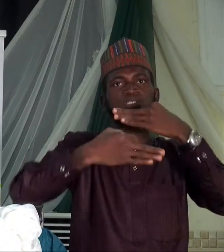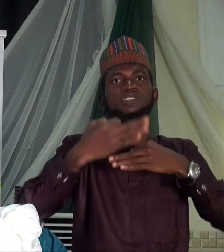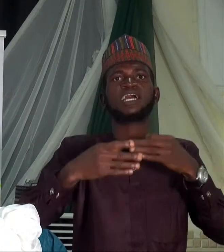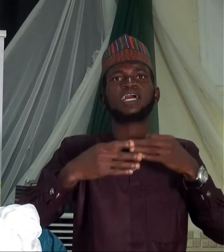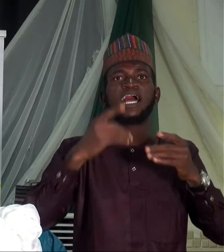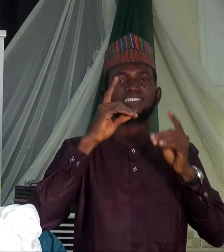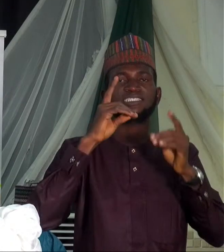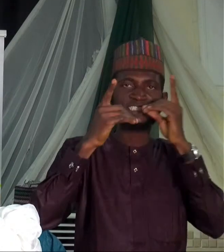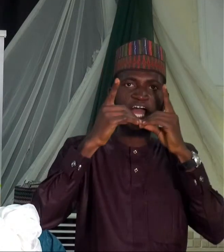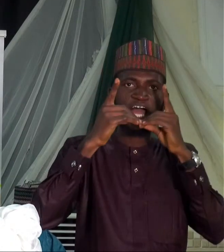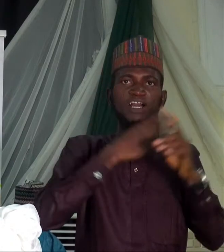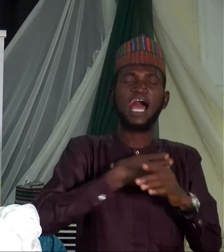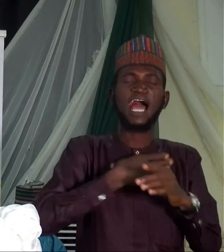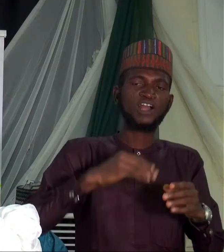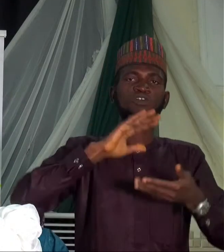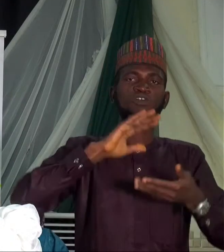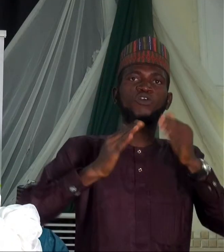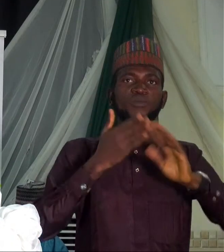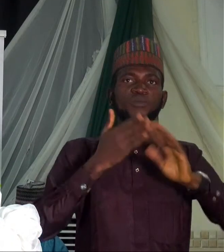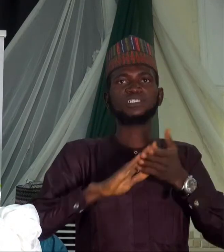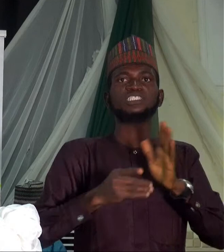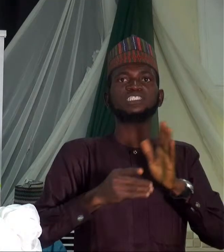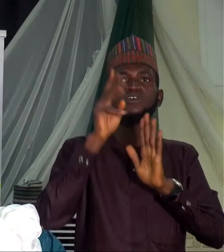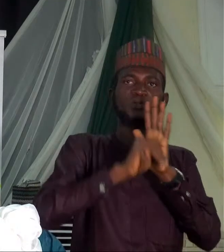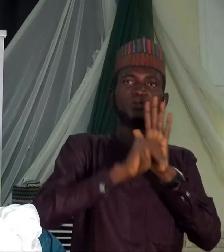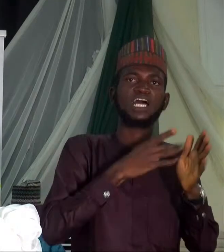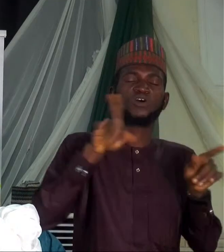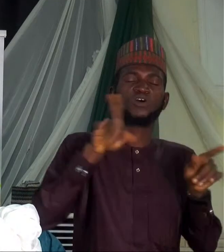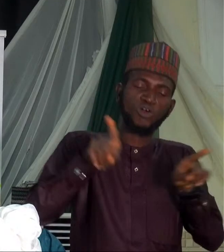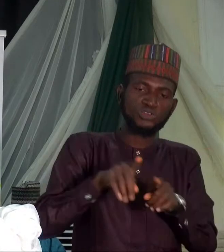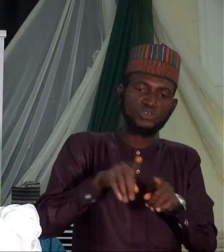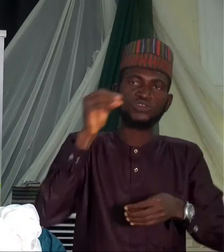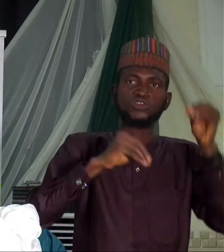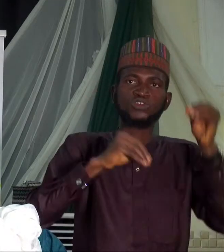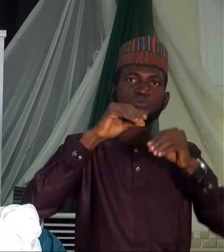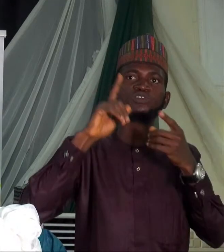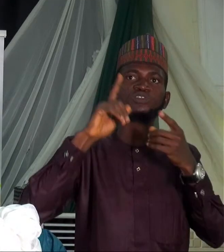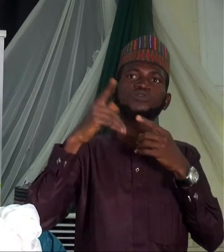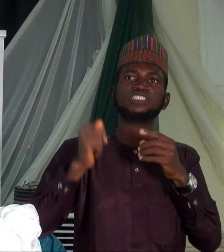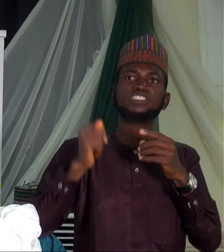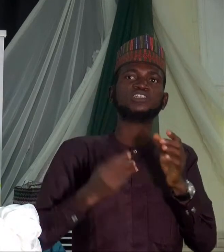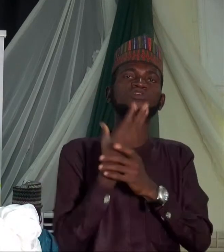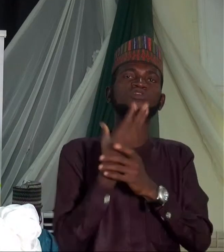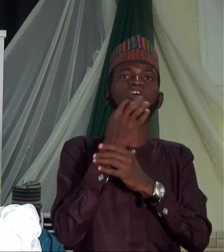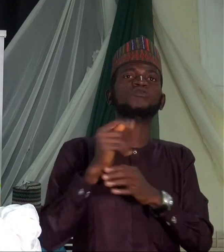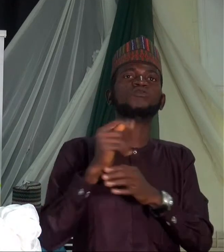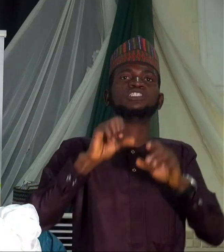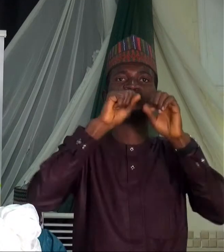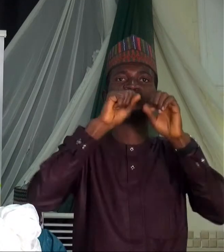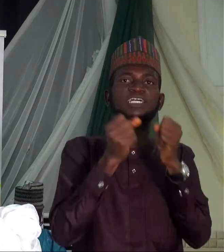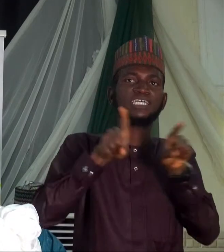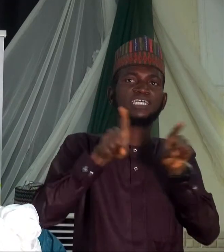community development, thereby contributing to the greater goods of our society as a whole.